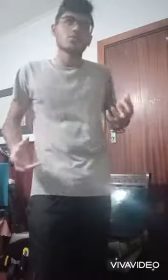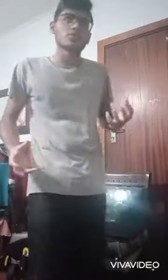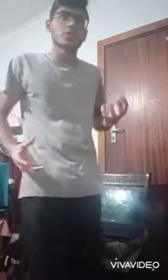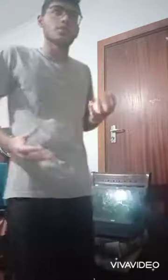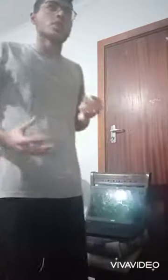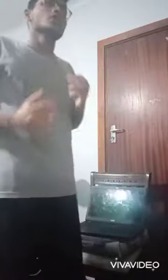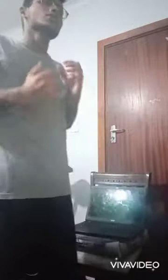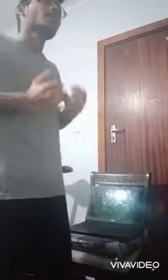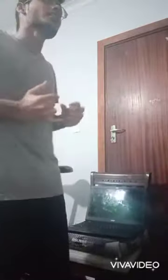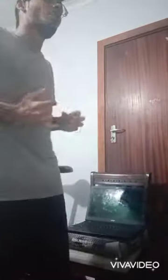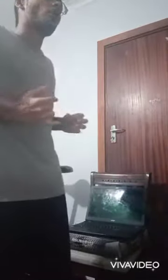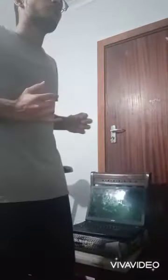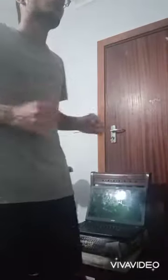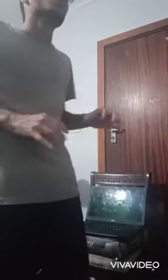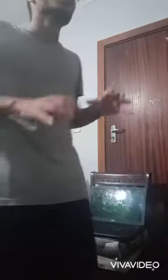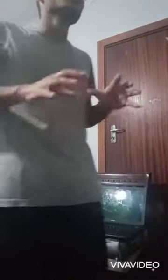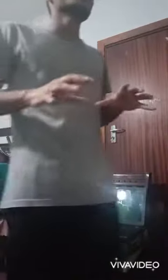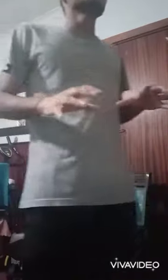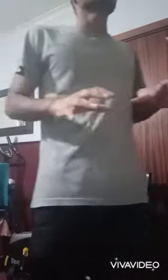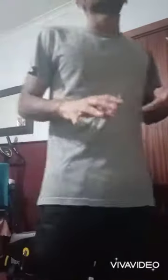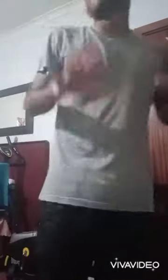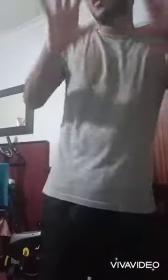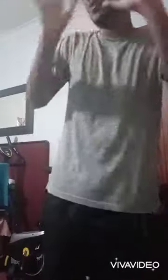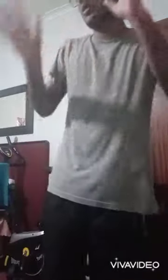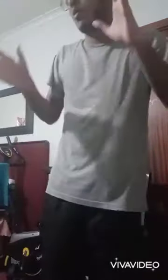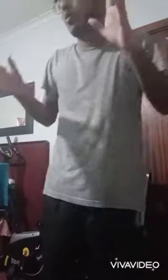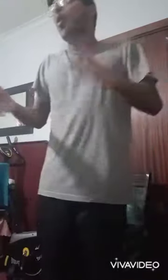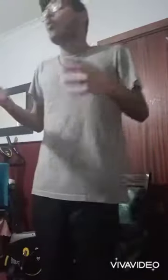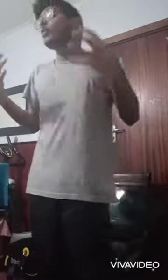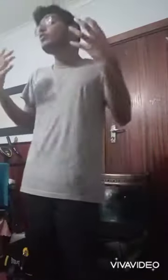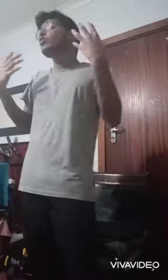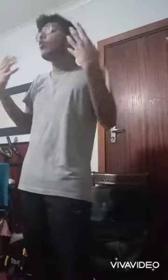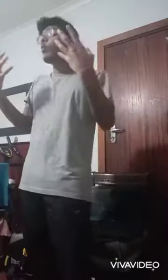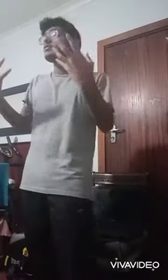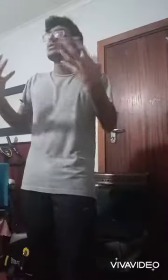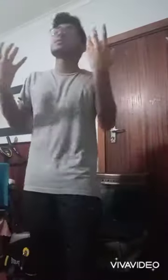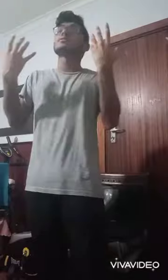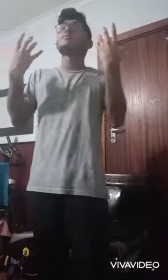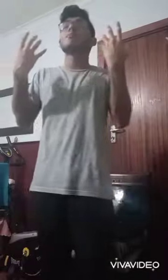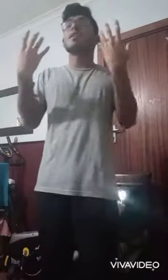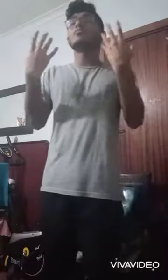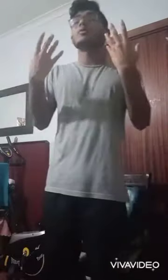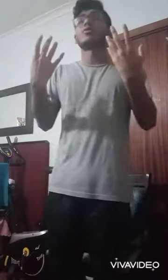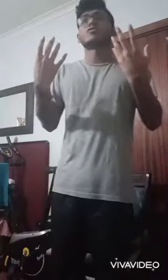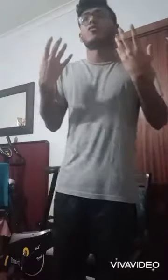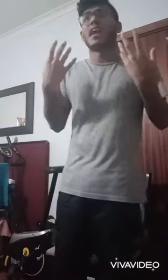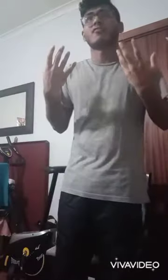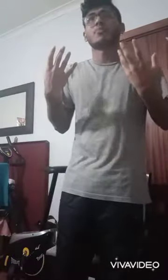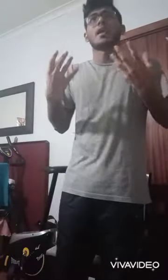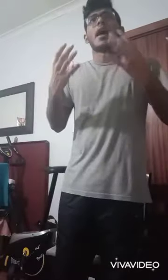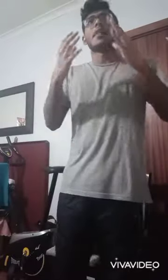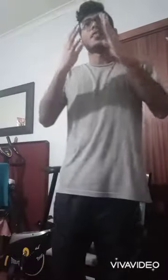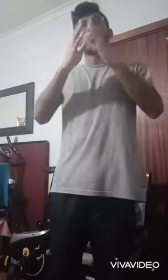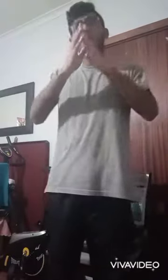pollution. Starting off with, we're going to see by what we know. We know that water is the main resource of life and that